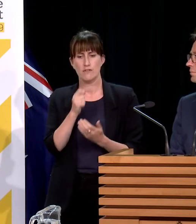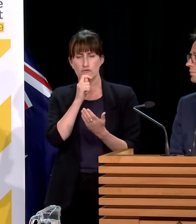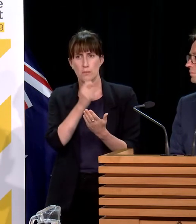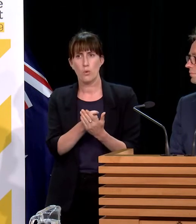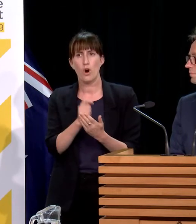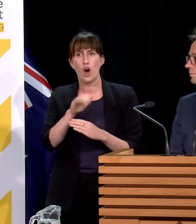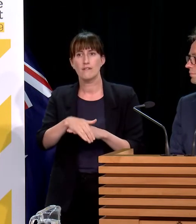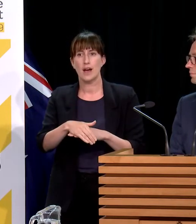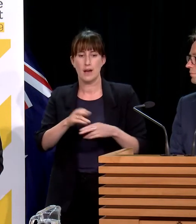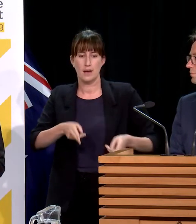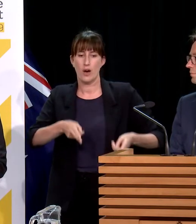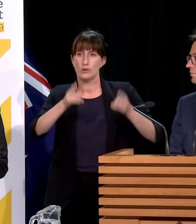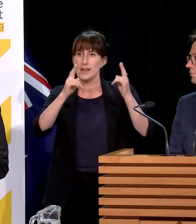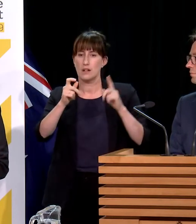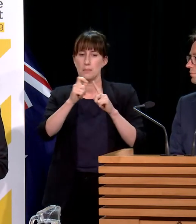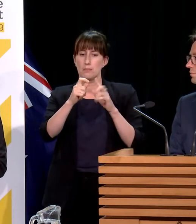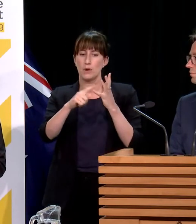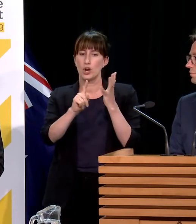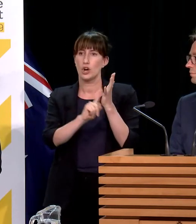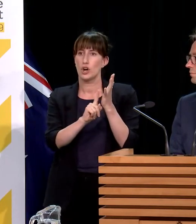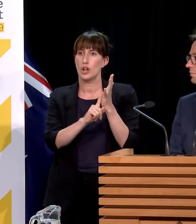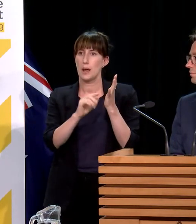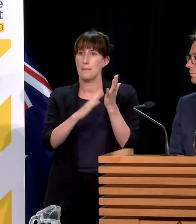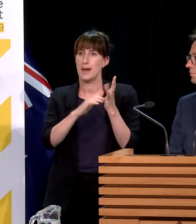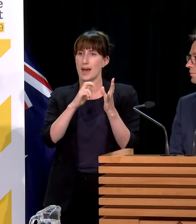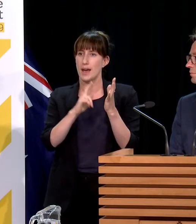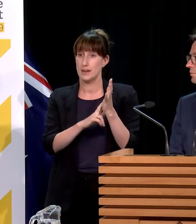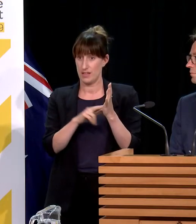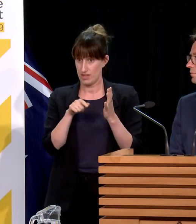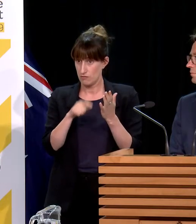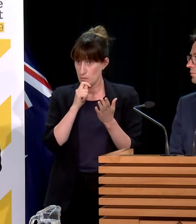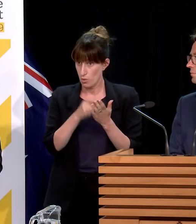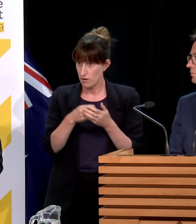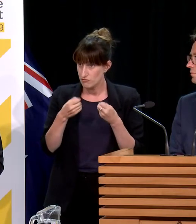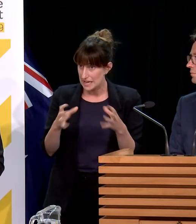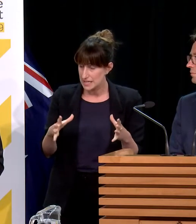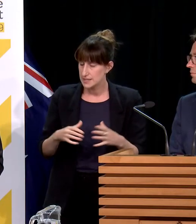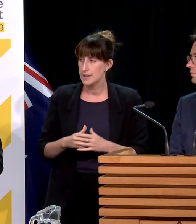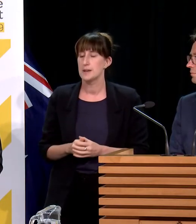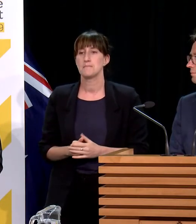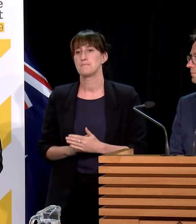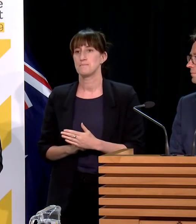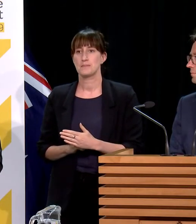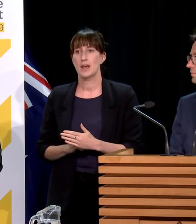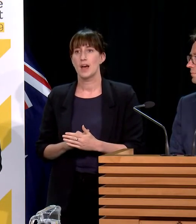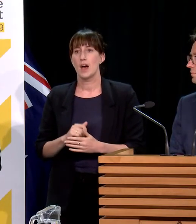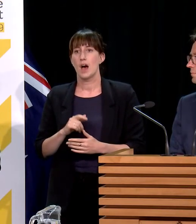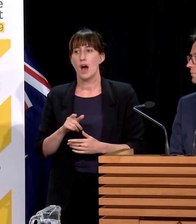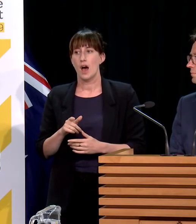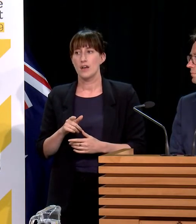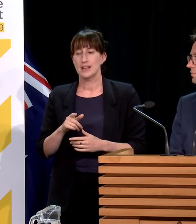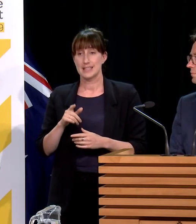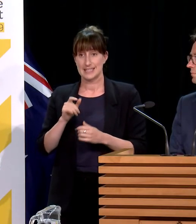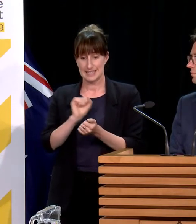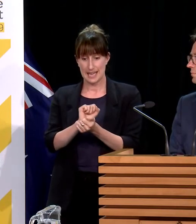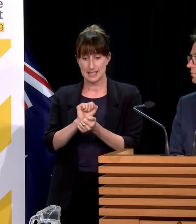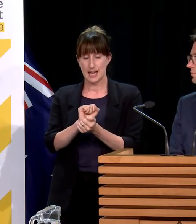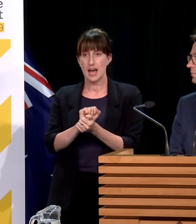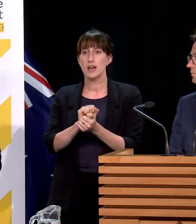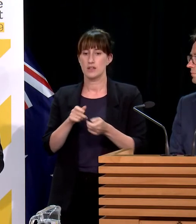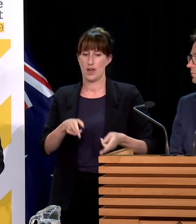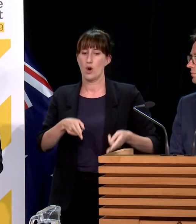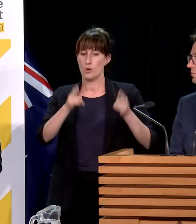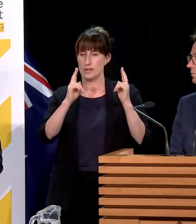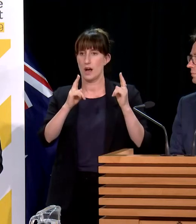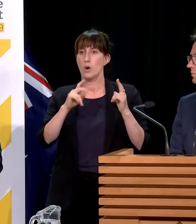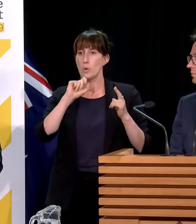final results of that. As I indicated, I think earlier in the week, the timetable that I set out, the Pullman Hotel will be empty by Saturday. So the